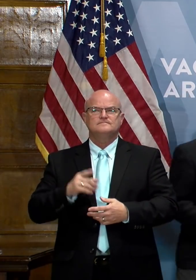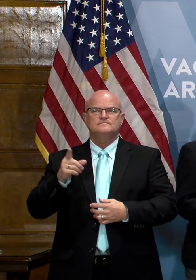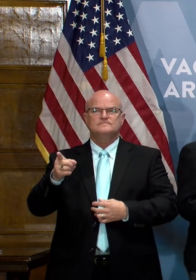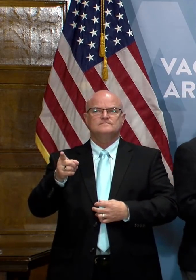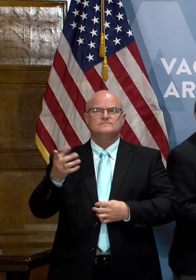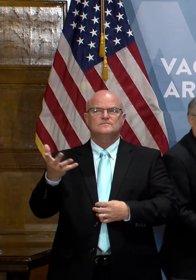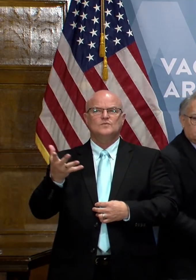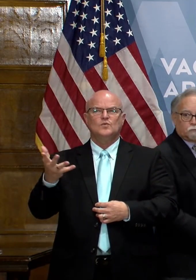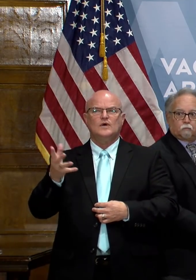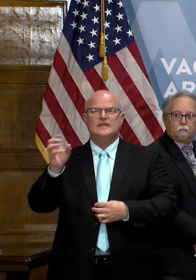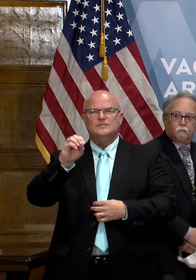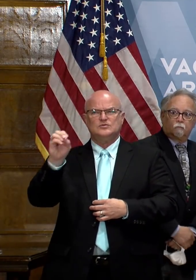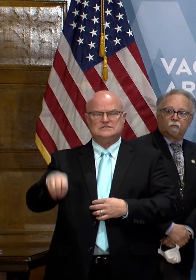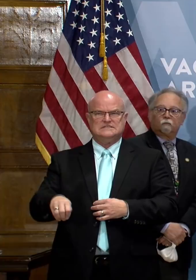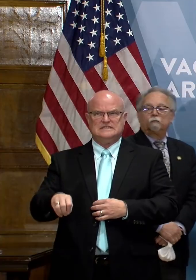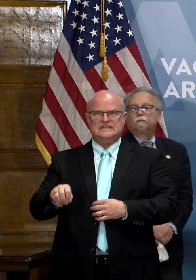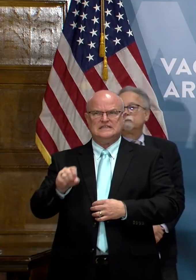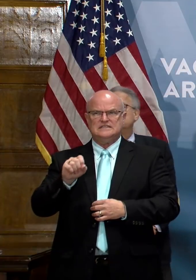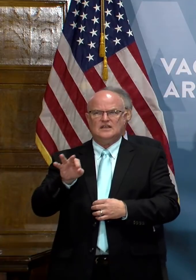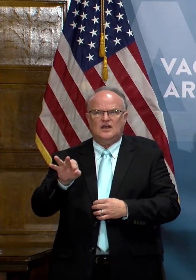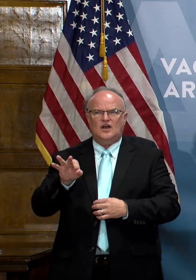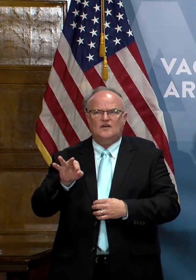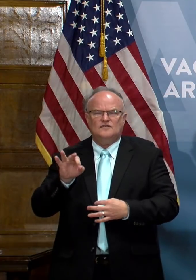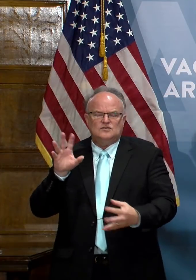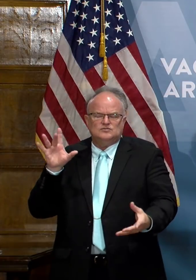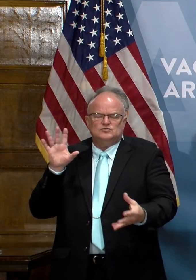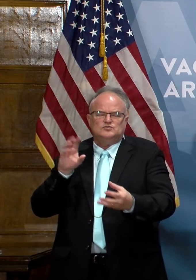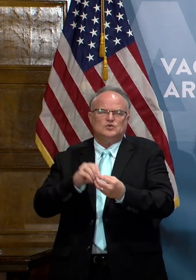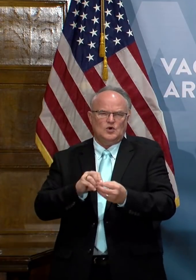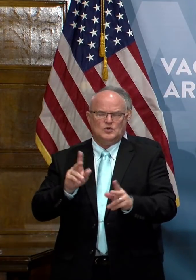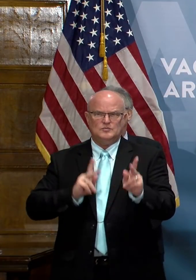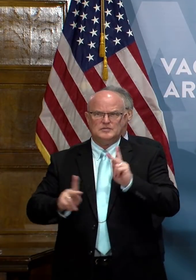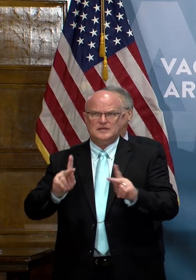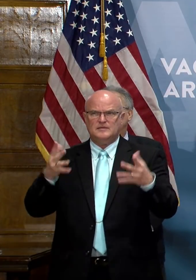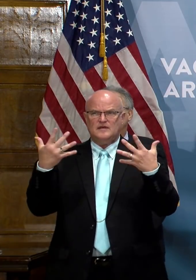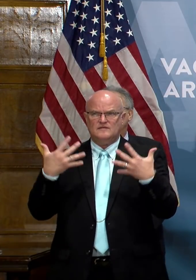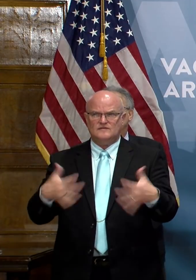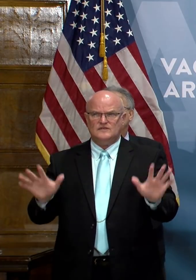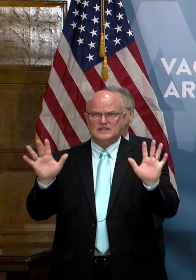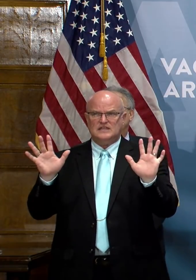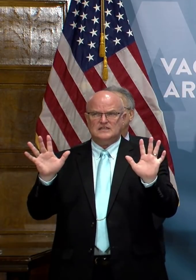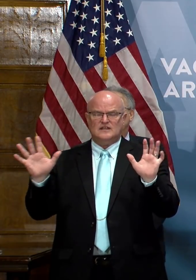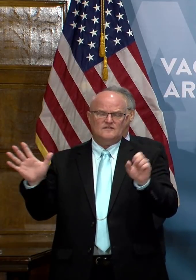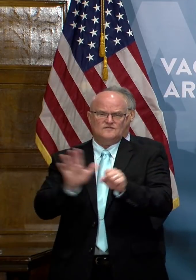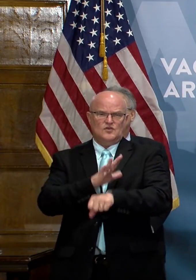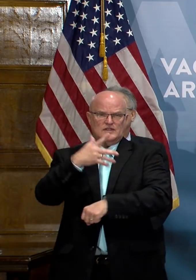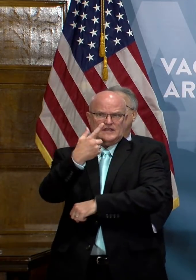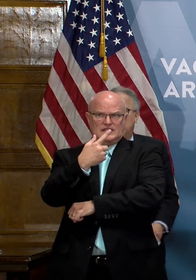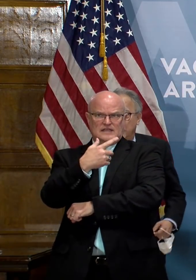What's the percentage of total population that have been fully